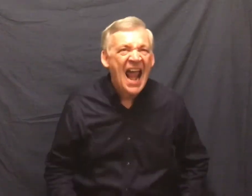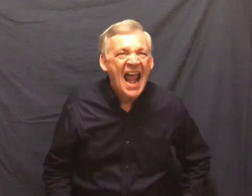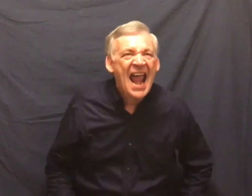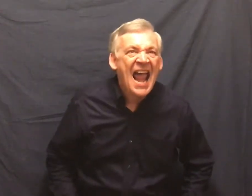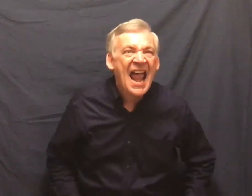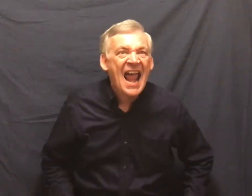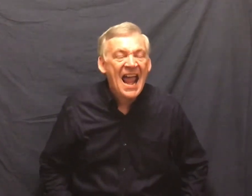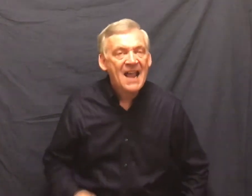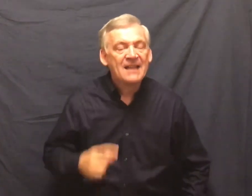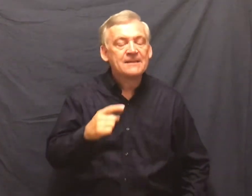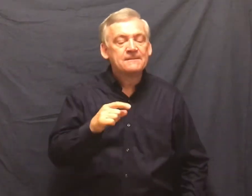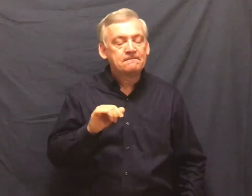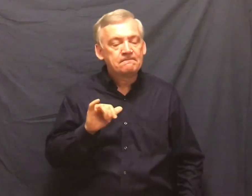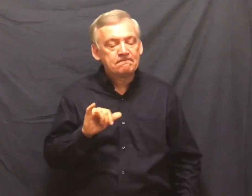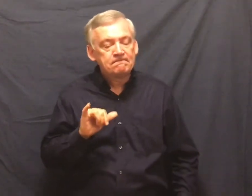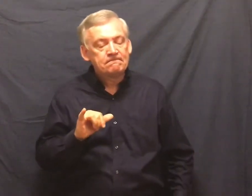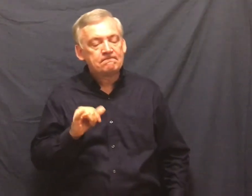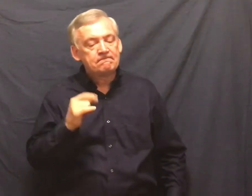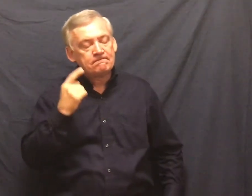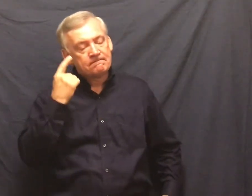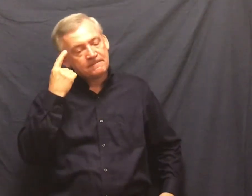"For the rabbits," George repeated.